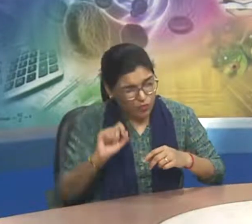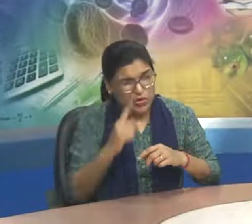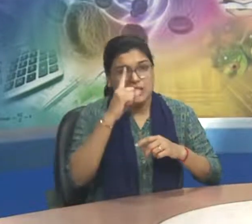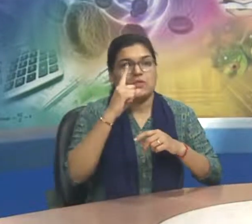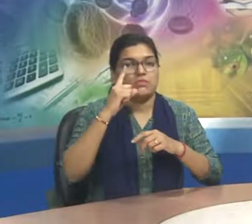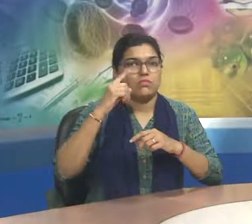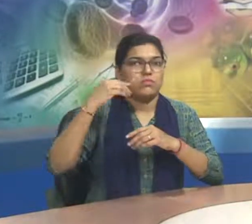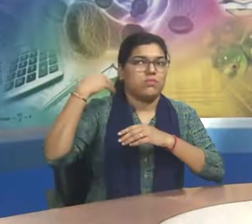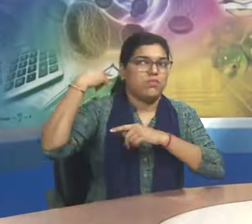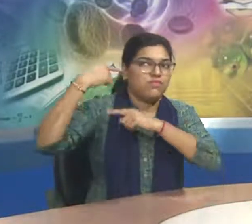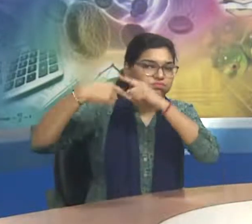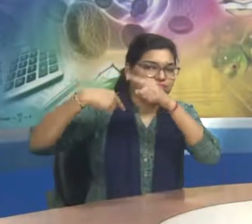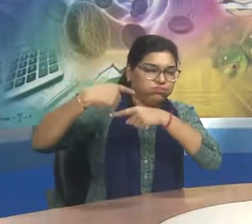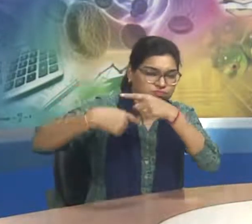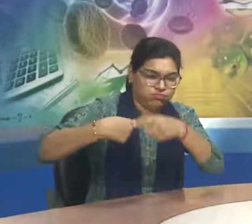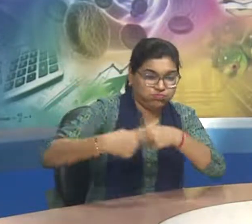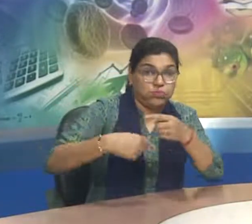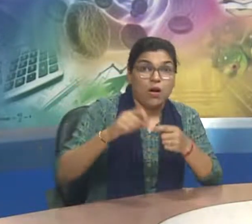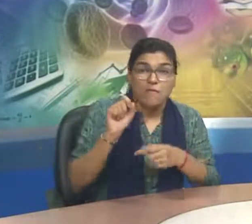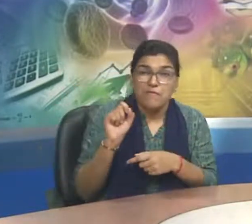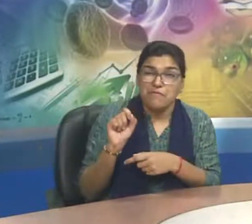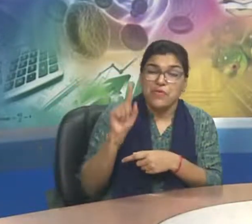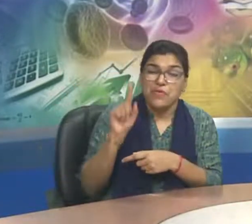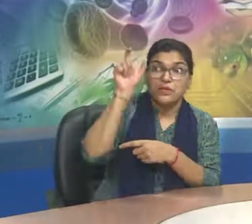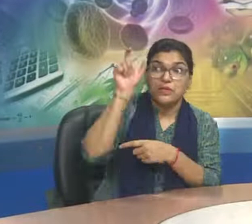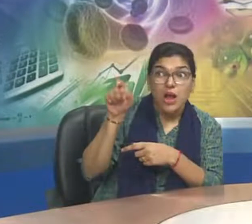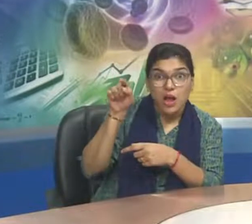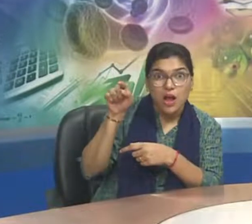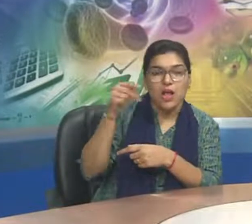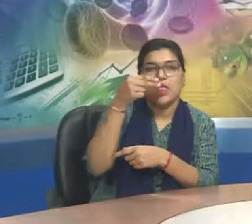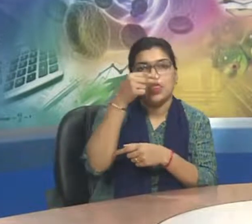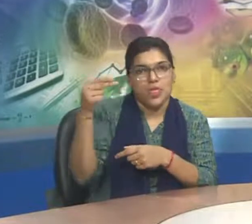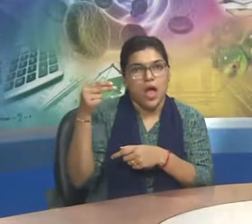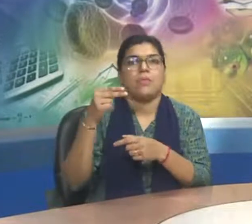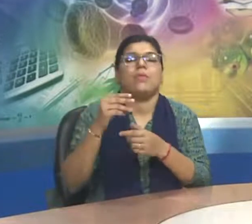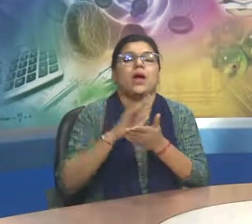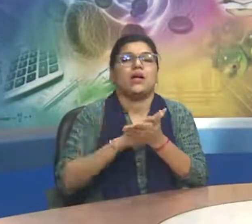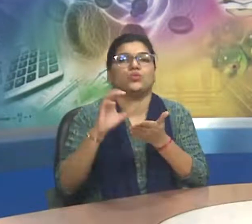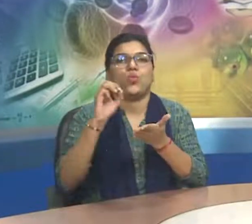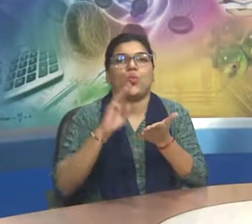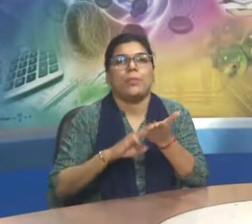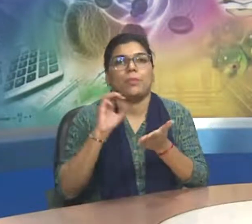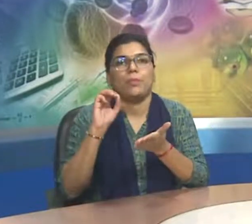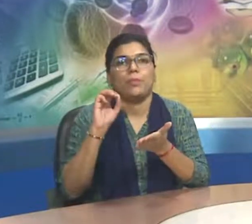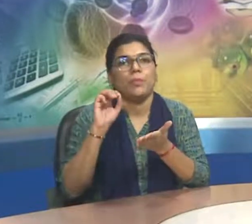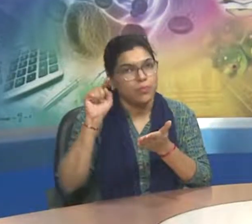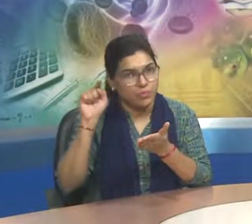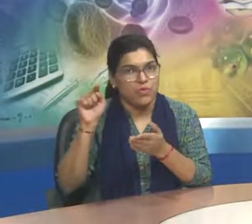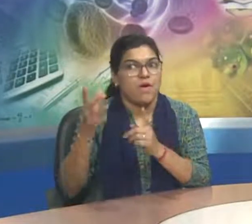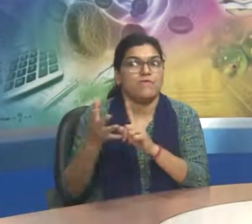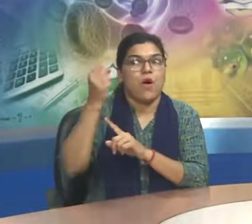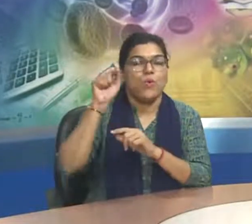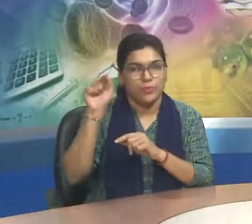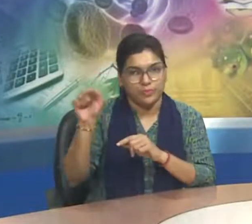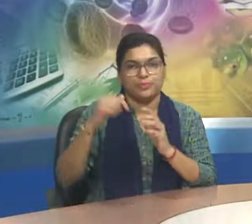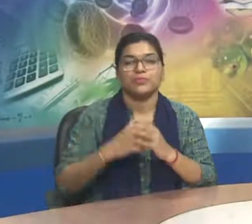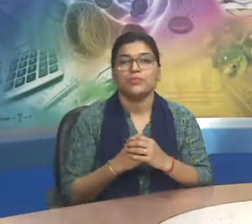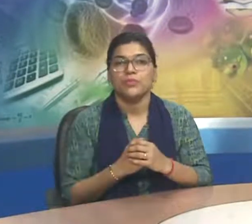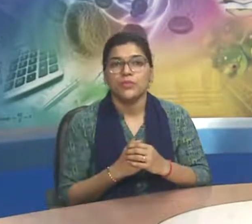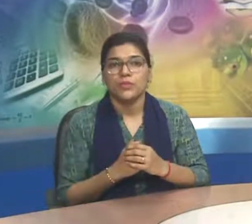Whenever we talk about Homo sapiens, that means that first man of this earth.